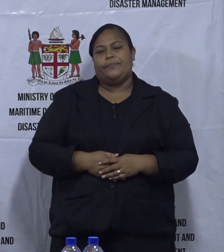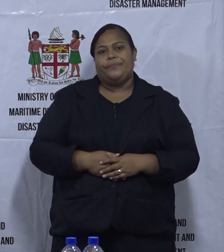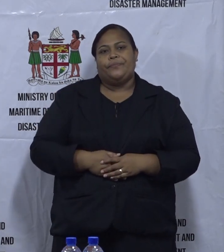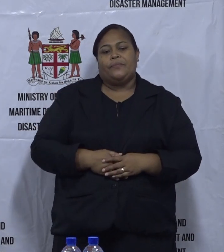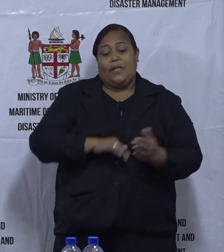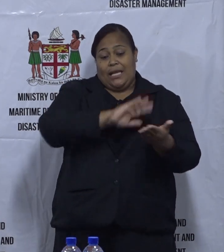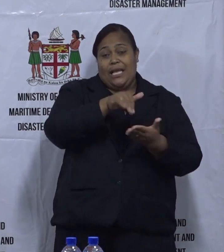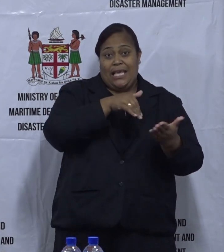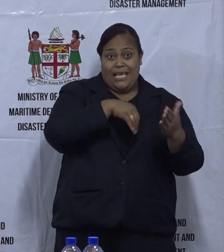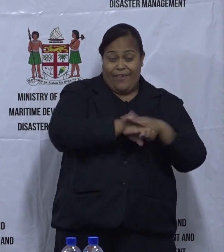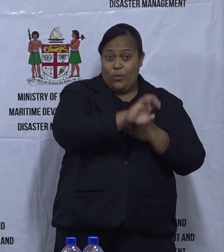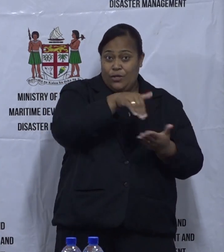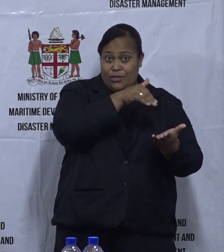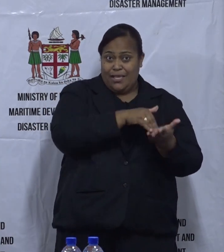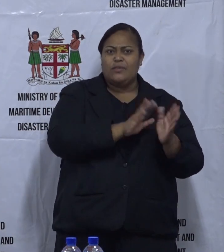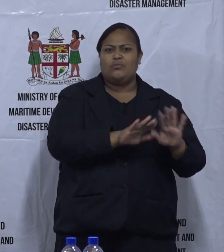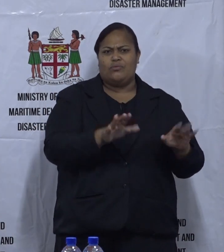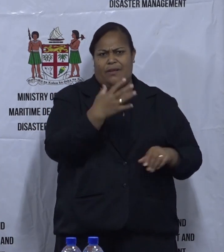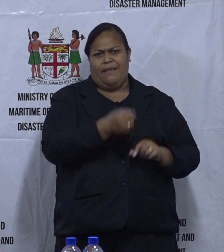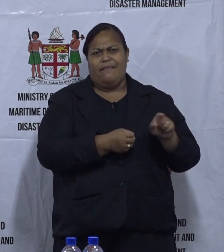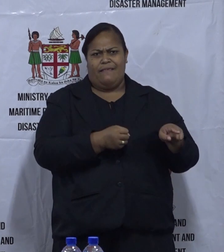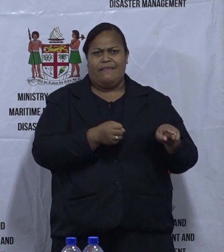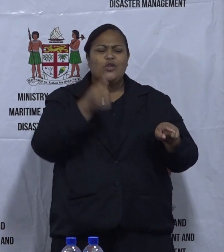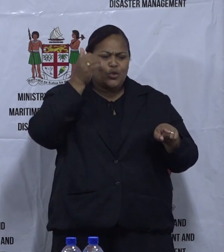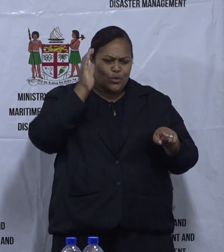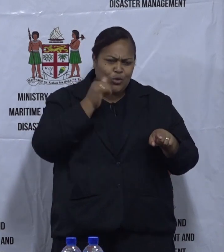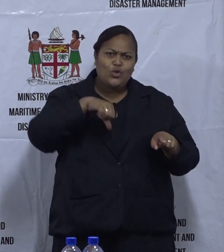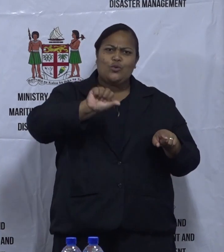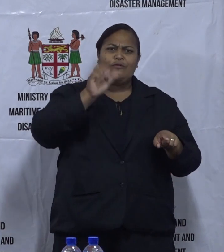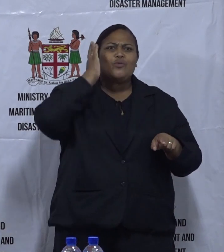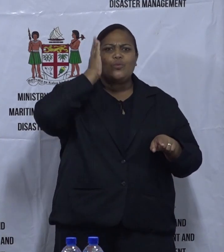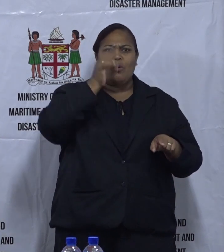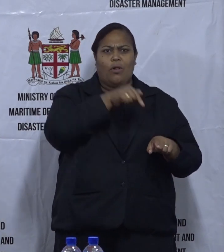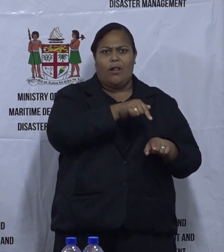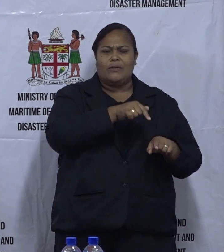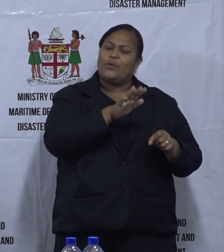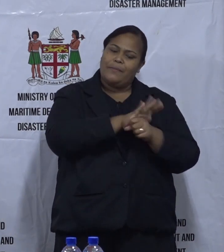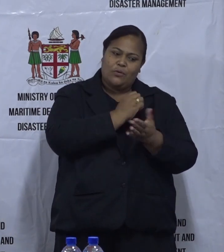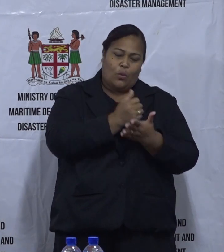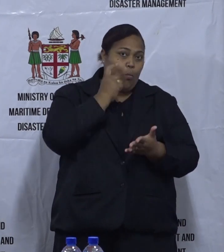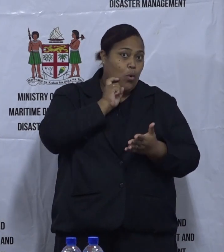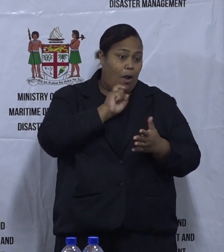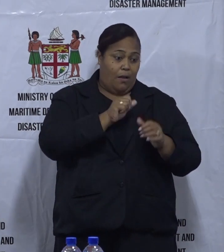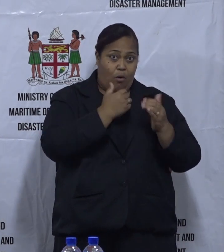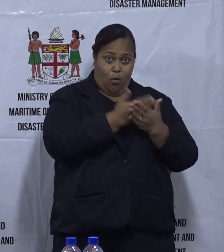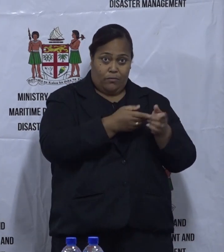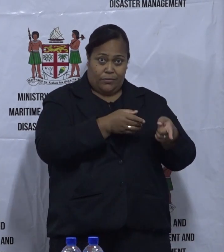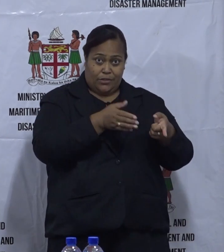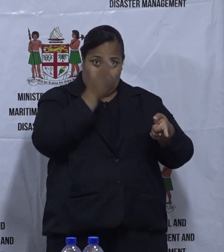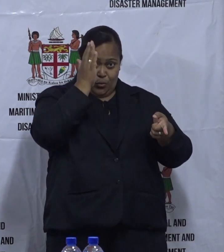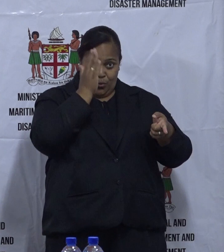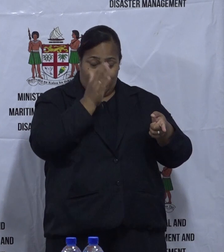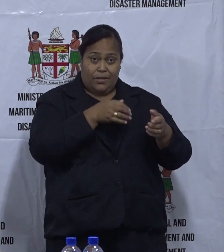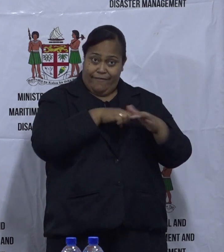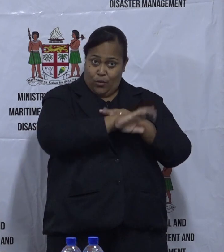evacuation centers, which our children will later use for schools as well. So we ensure that water is available, and outside Water